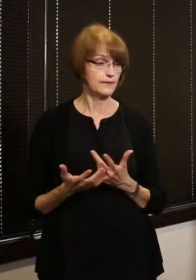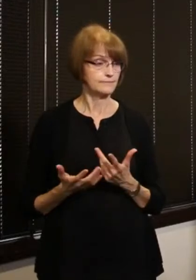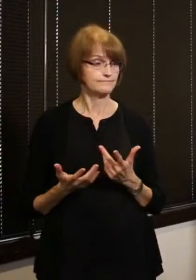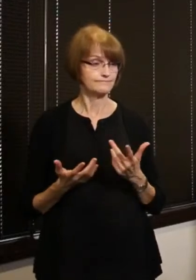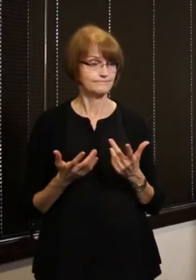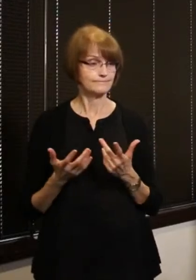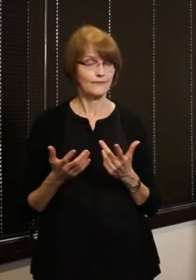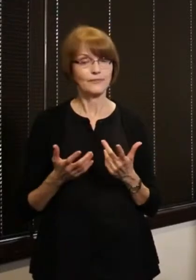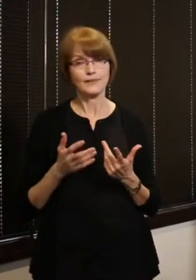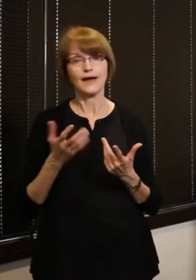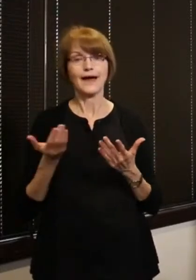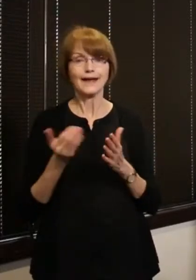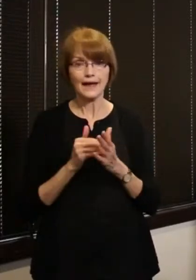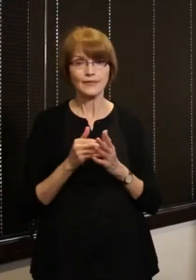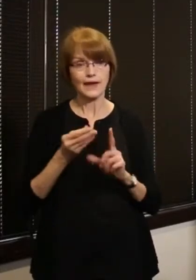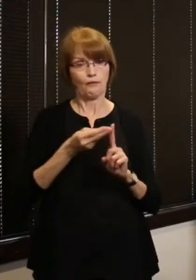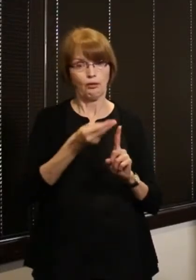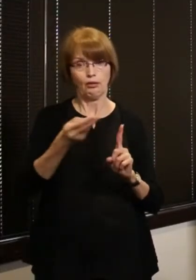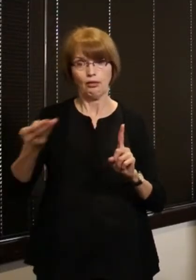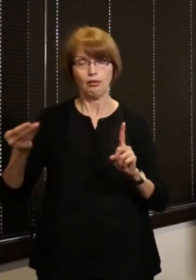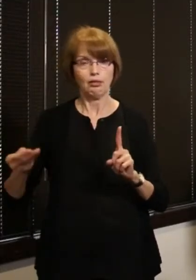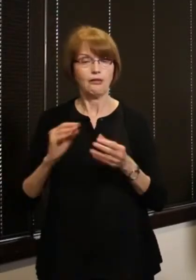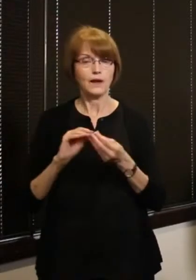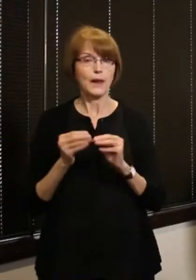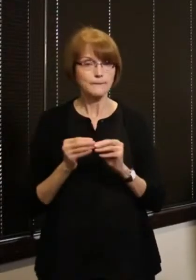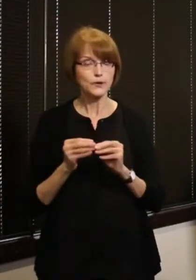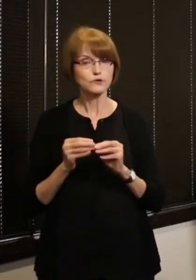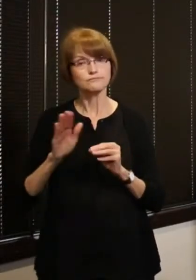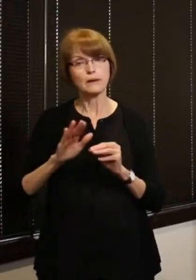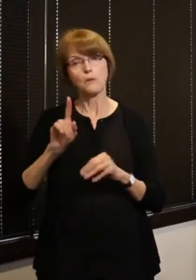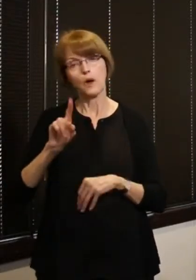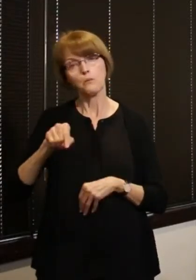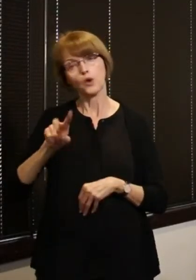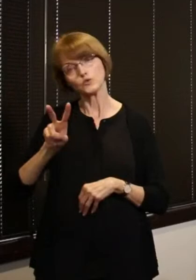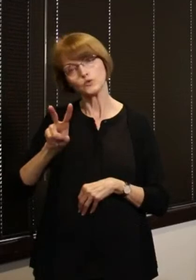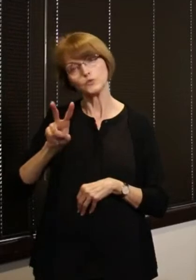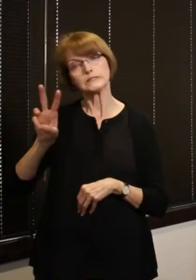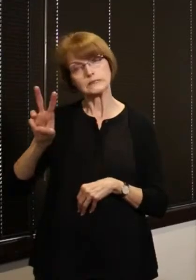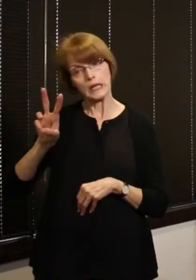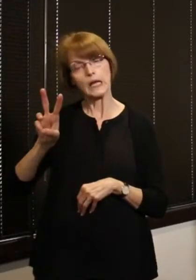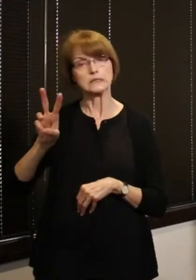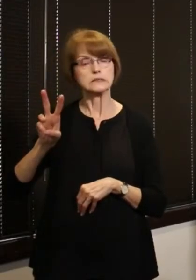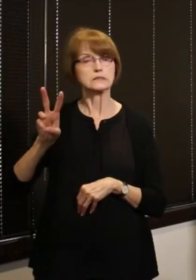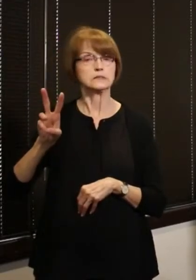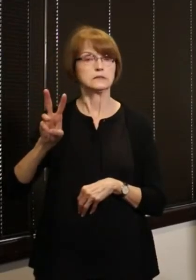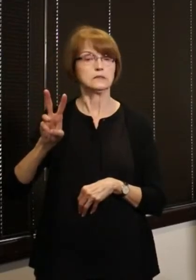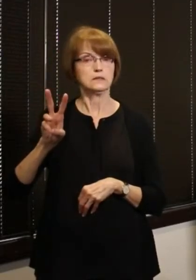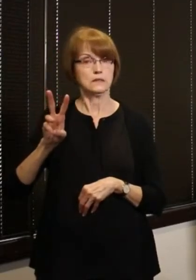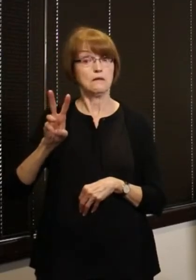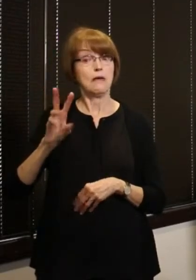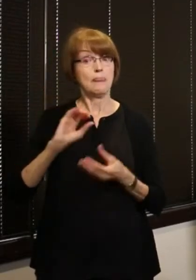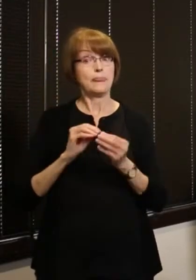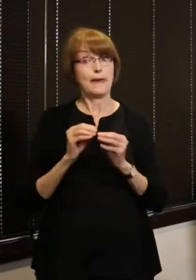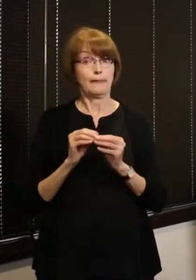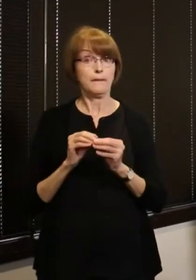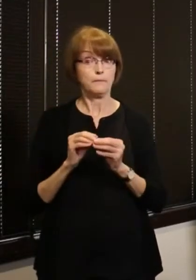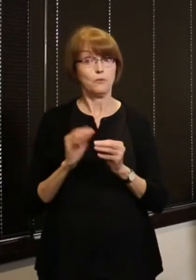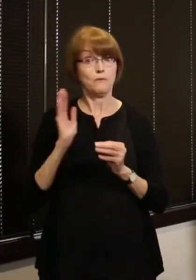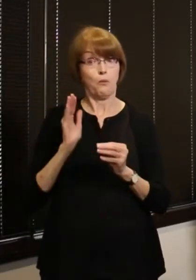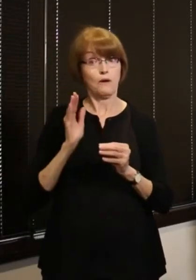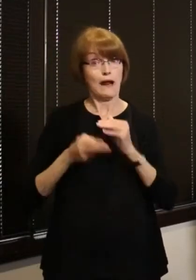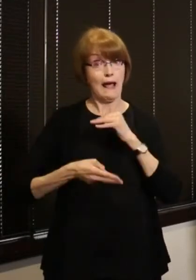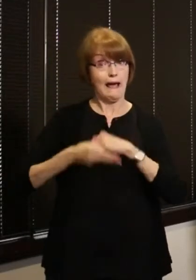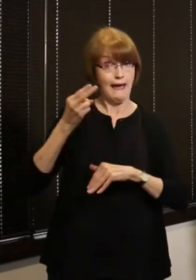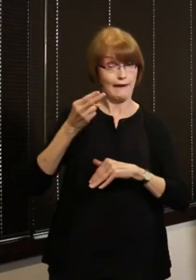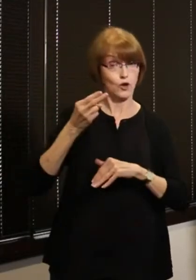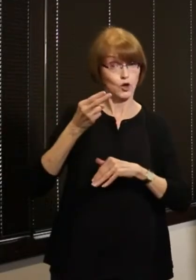our reproductive number, which we're sitting at like around 1.26 right now, which is down. Again, as you can see,